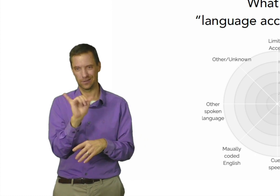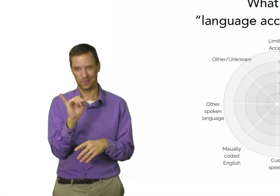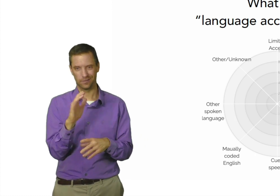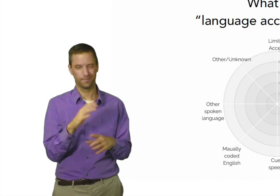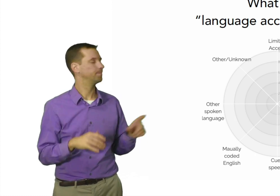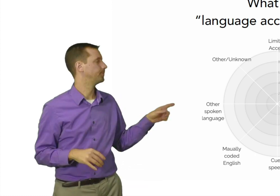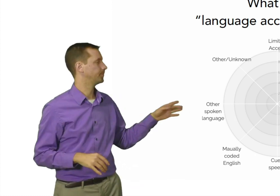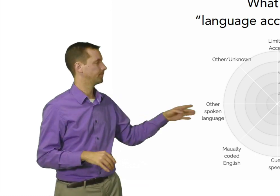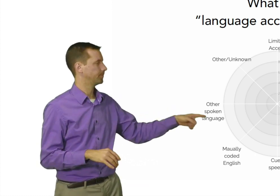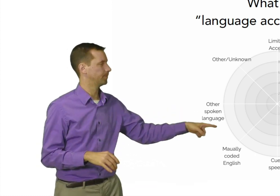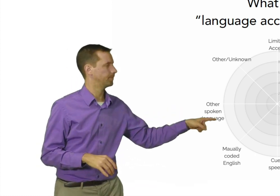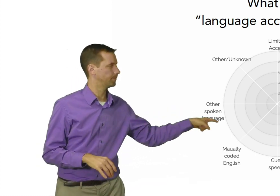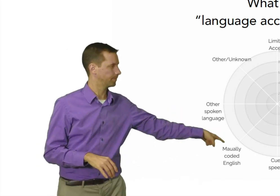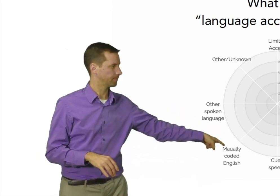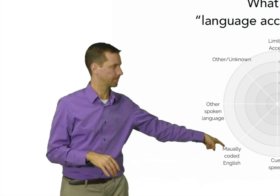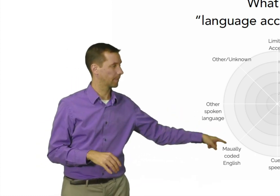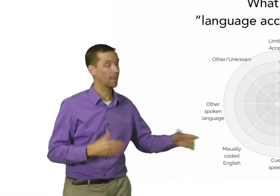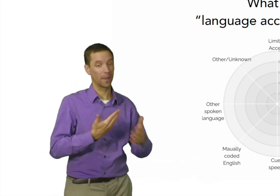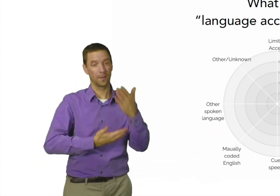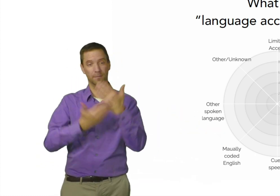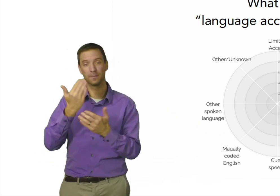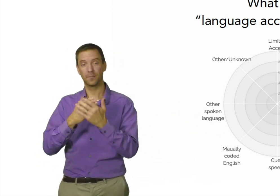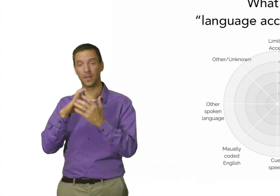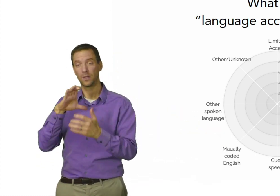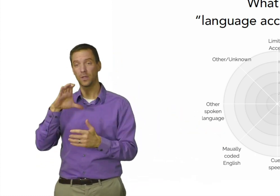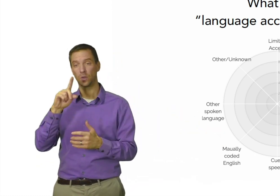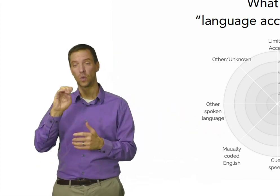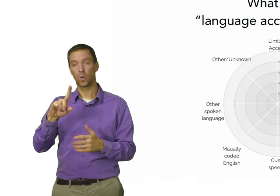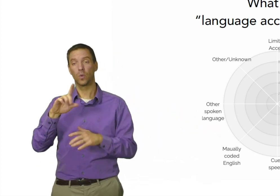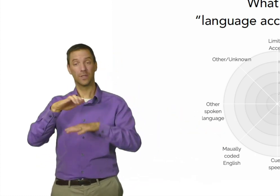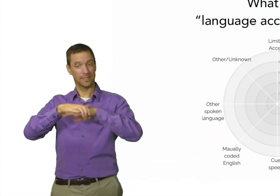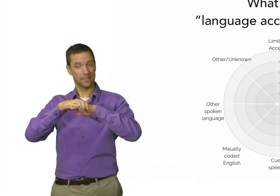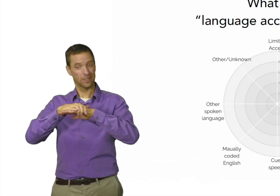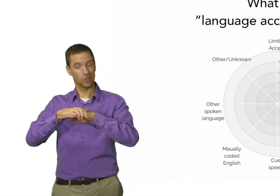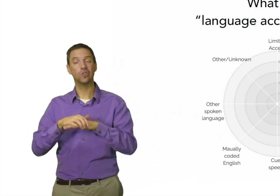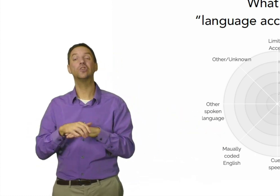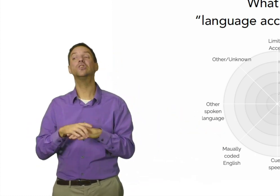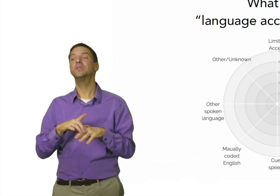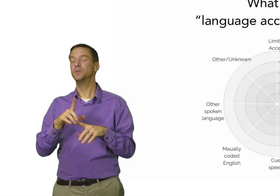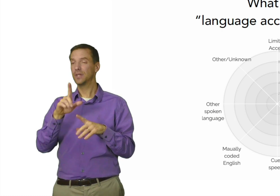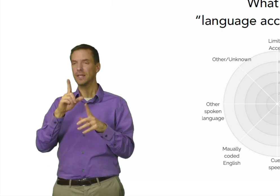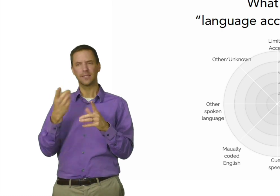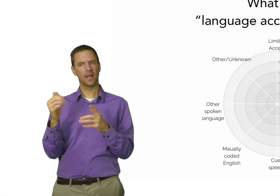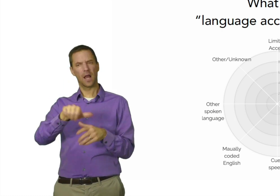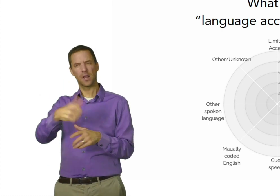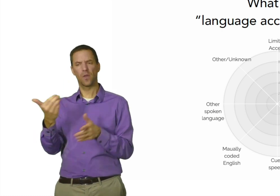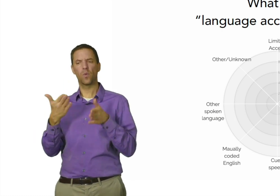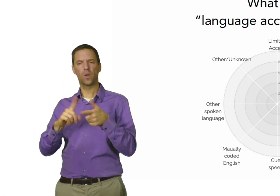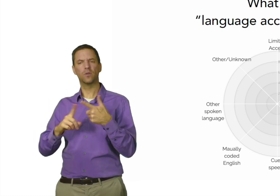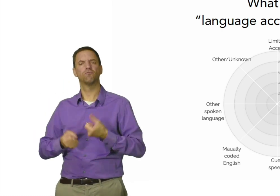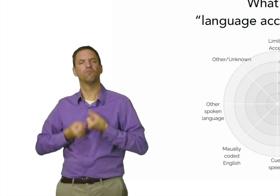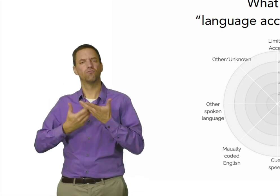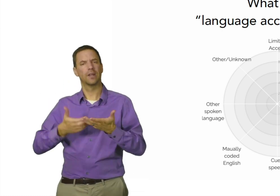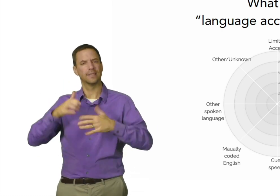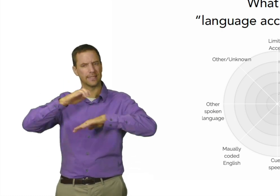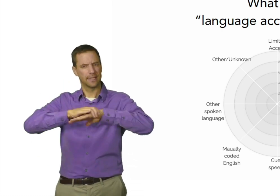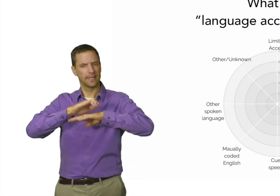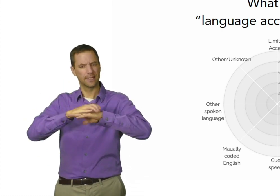are visually similar. Here we have manually coded English, which is another way of